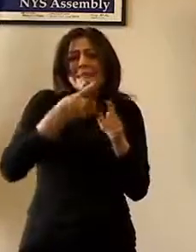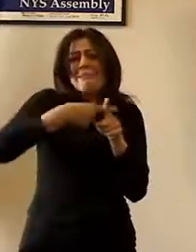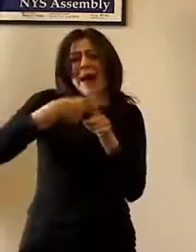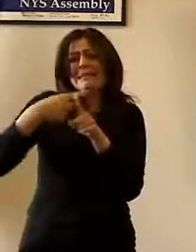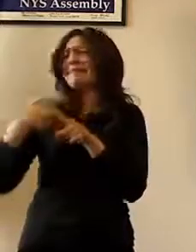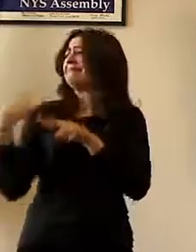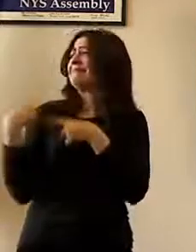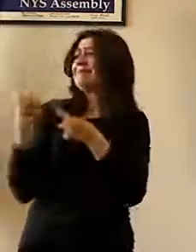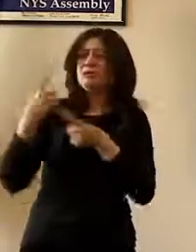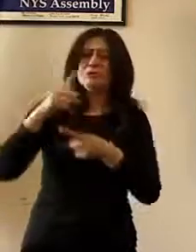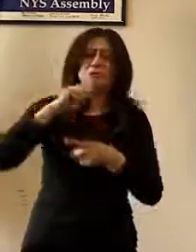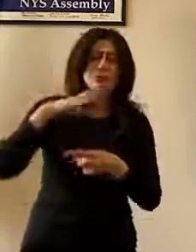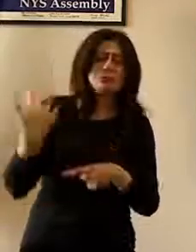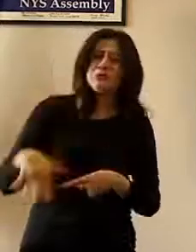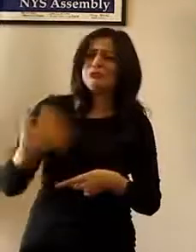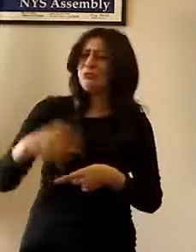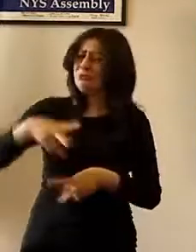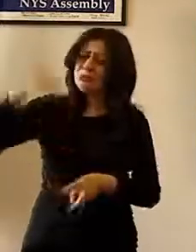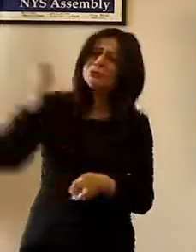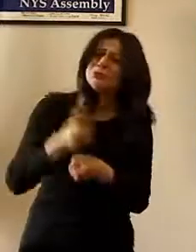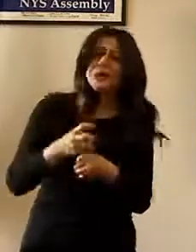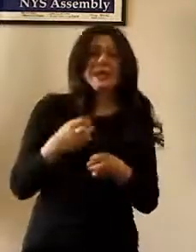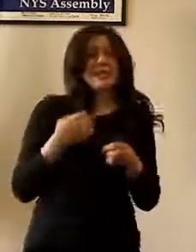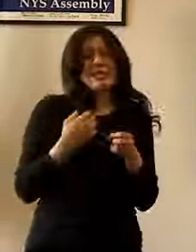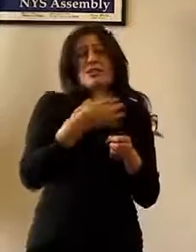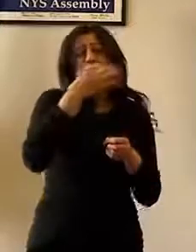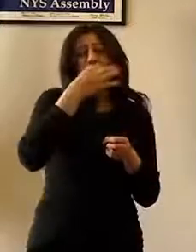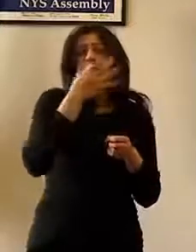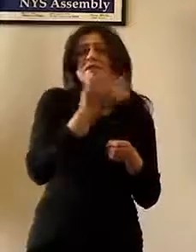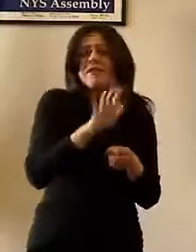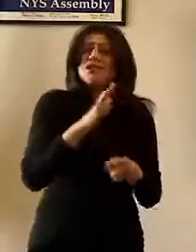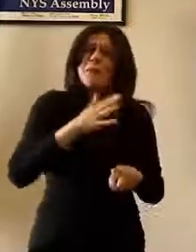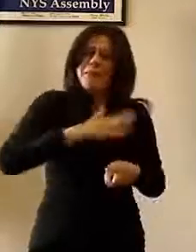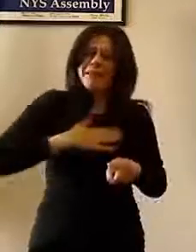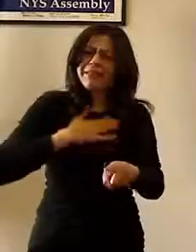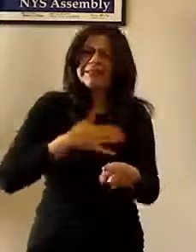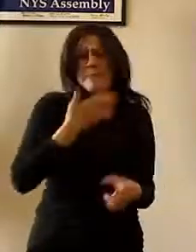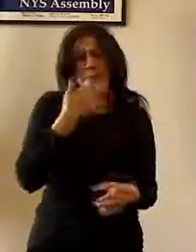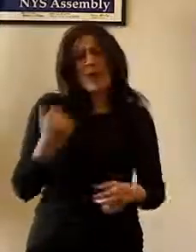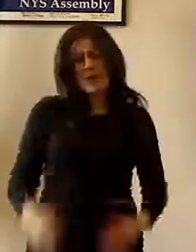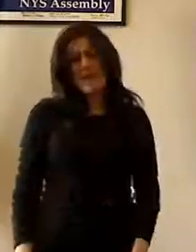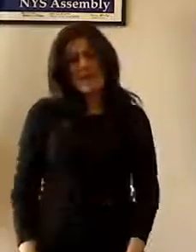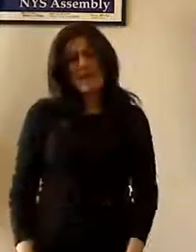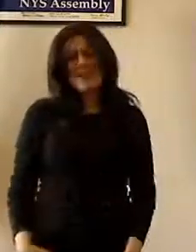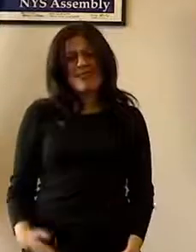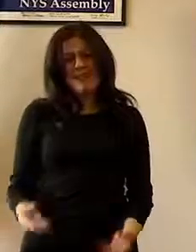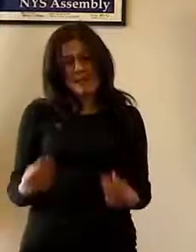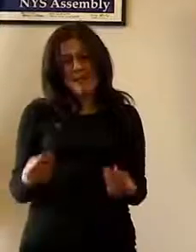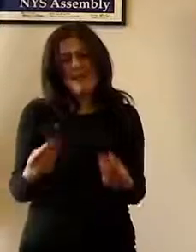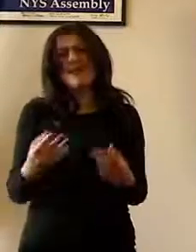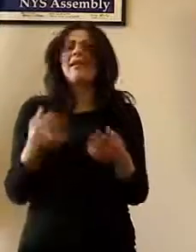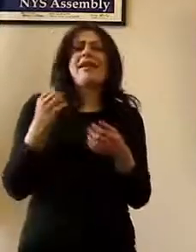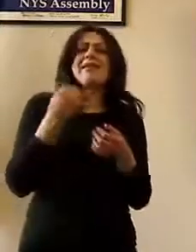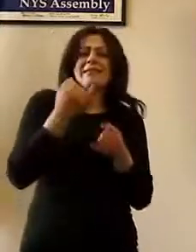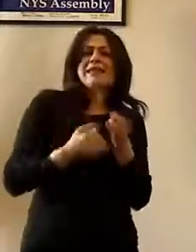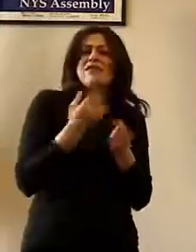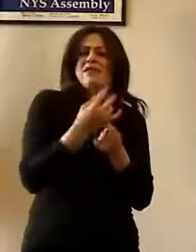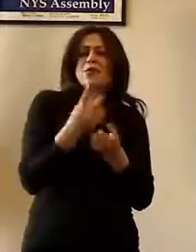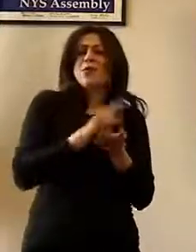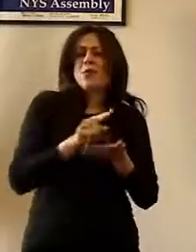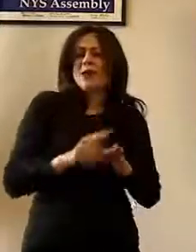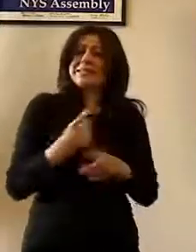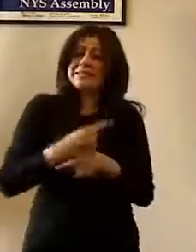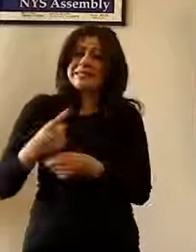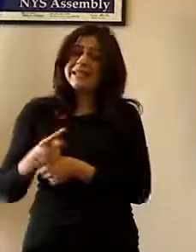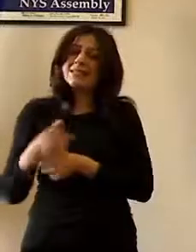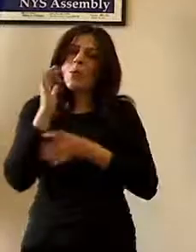long school year. Let's be our best in these last few days and weeks. So thank you for that.